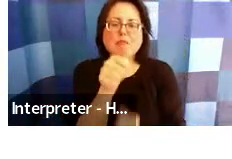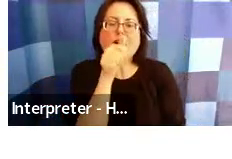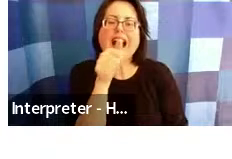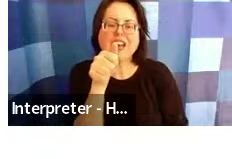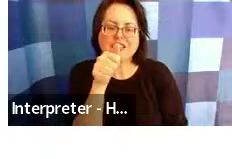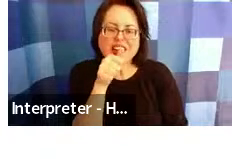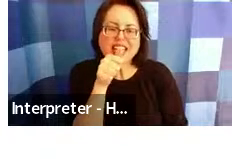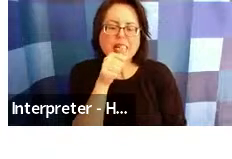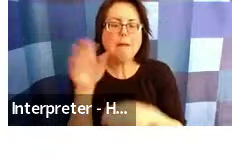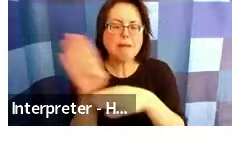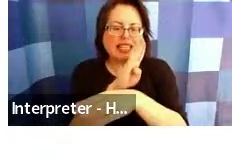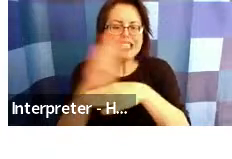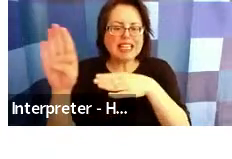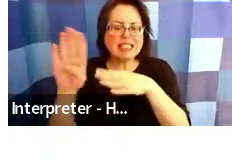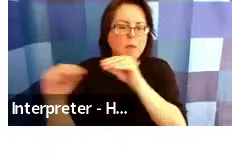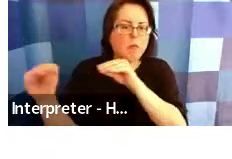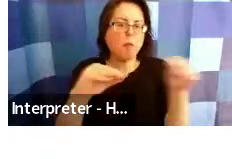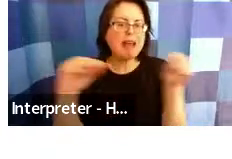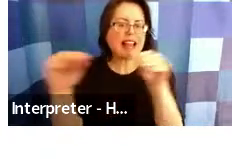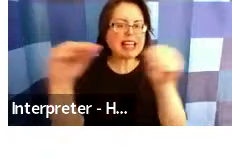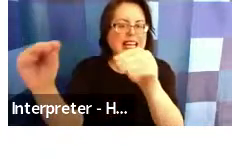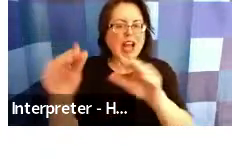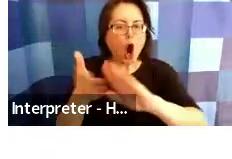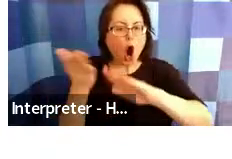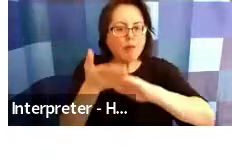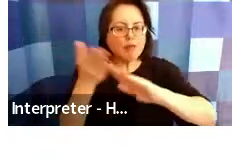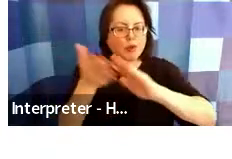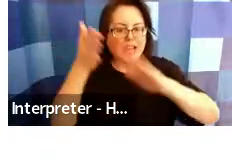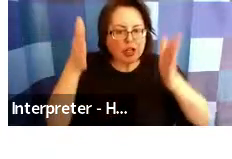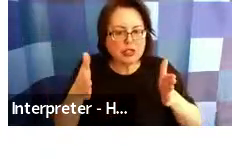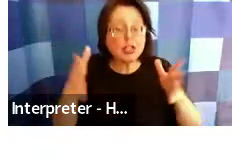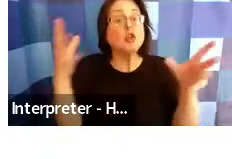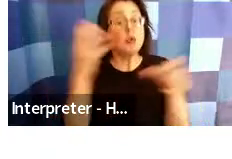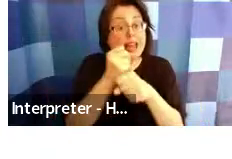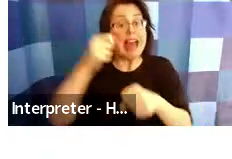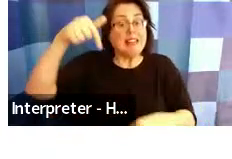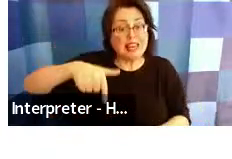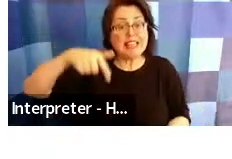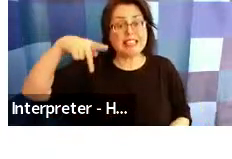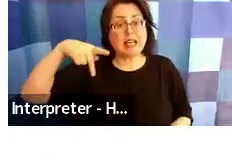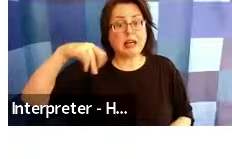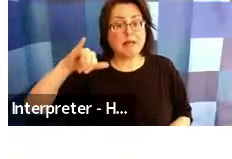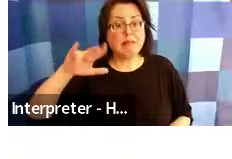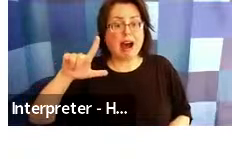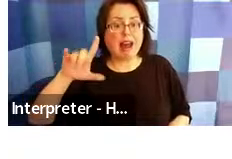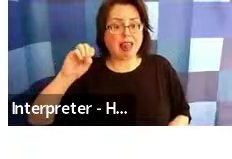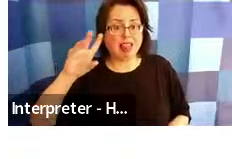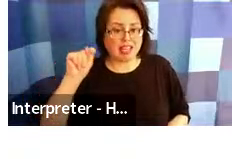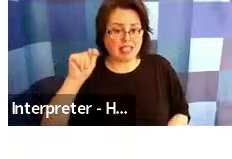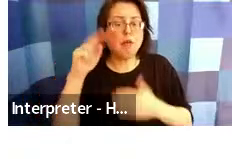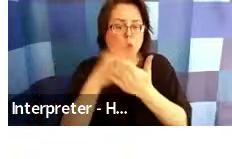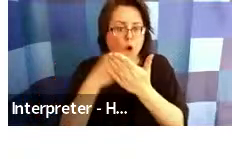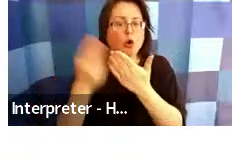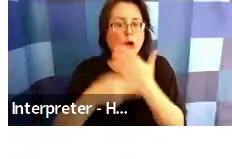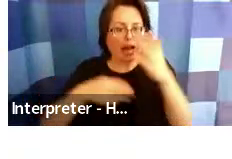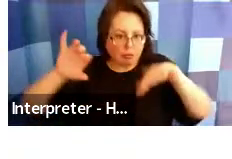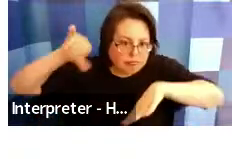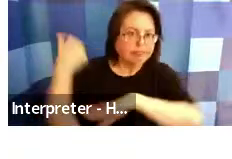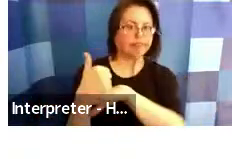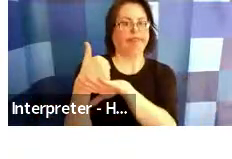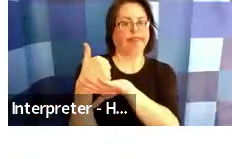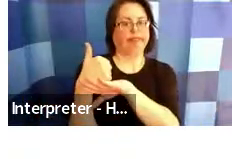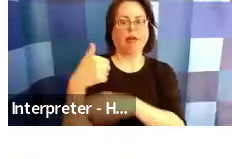operators to put this project together and get the pilot launched since SPIN was selected by the city of Pittsburgh to offer